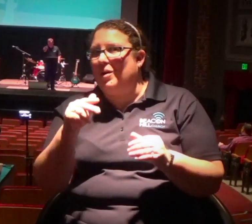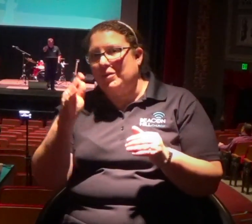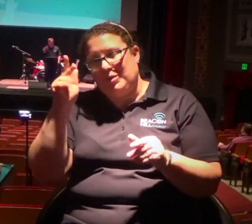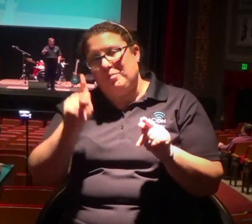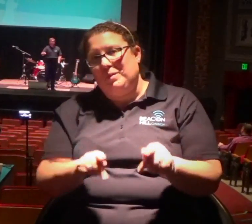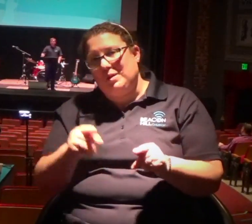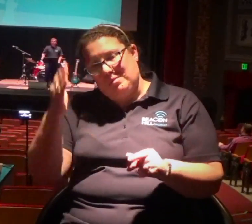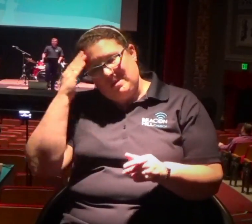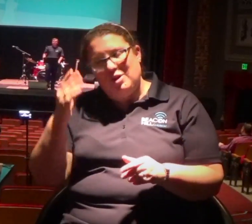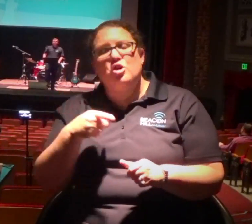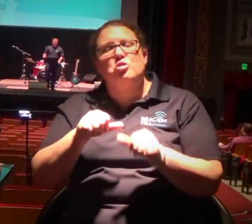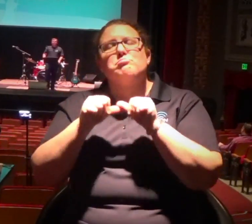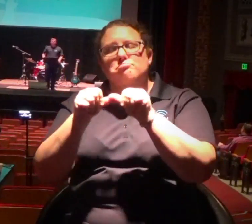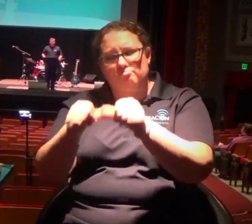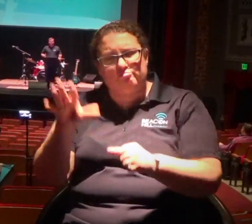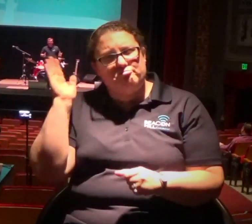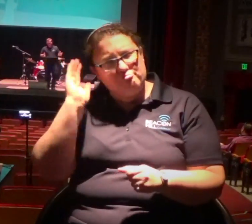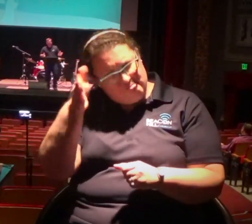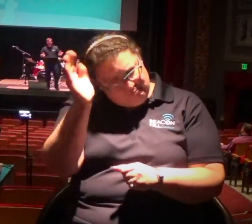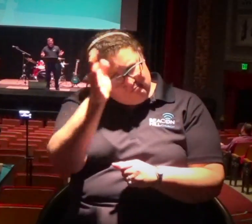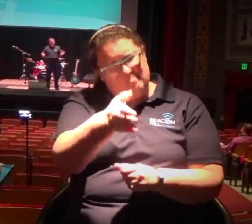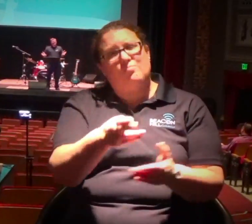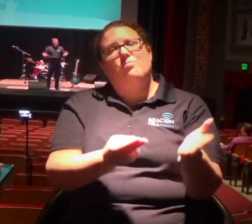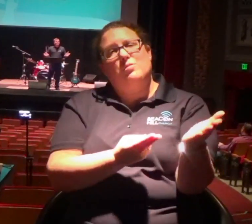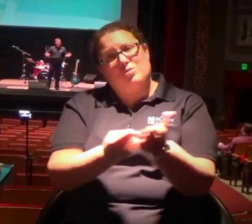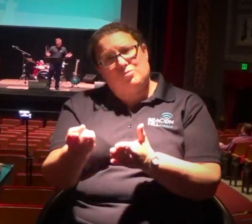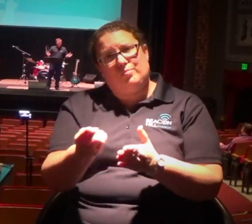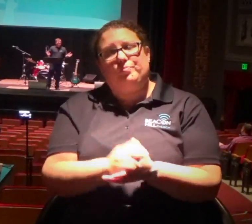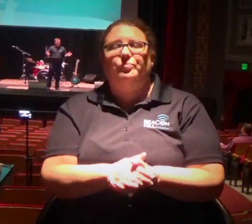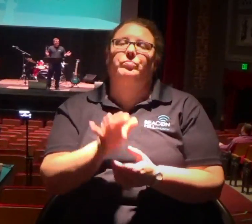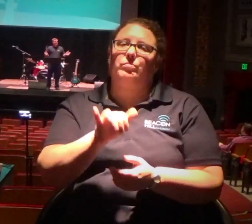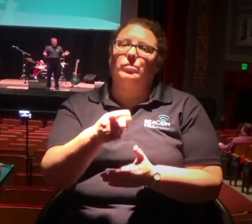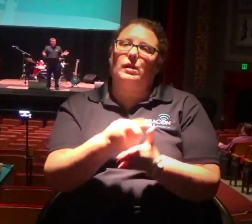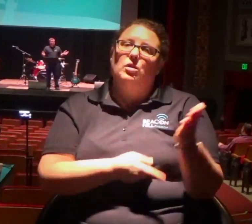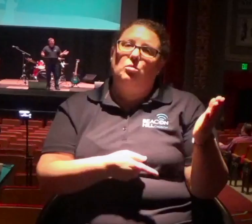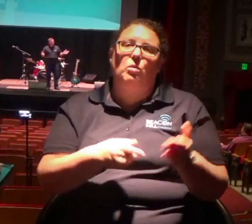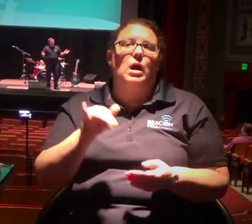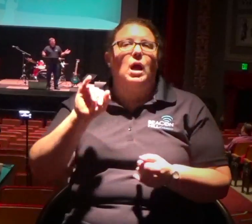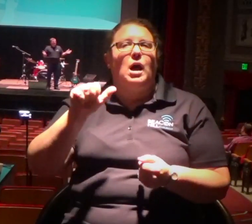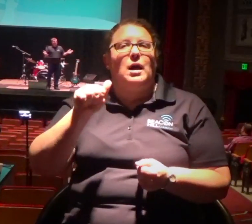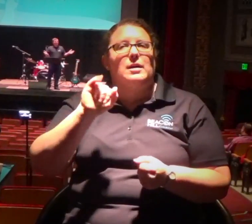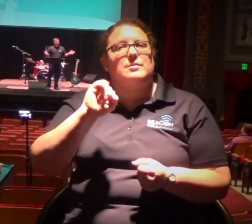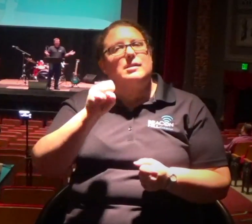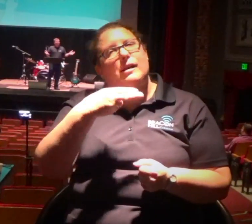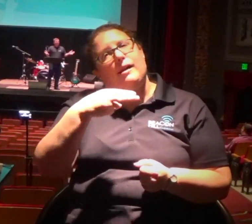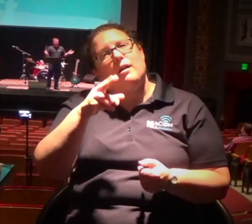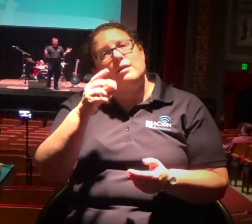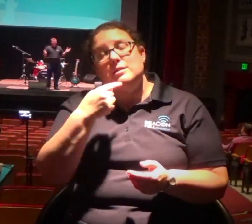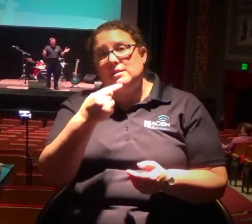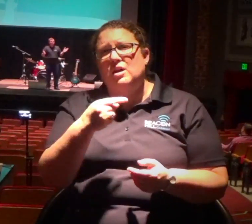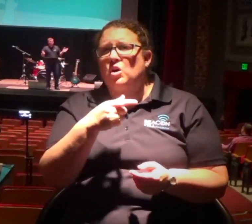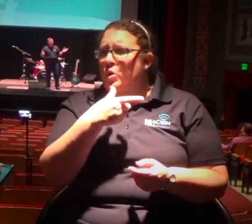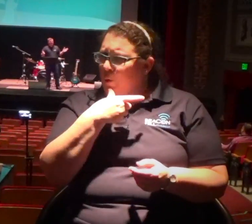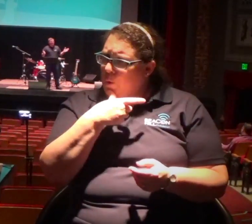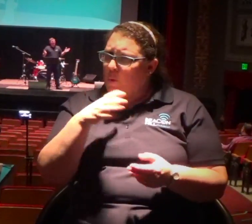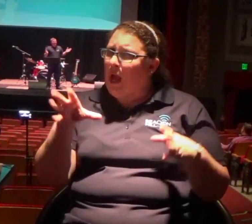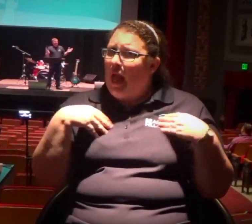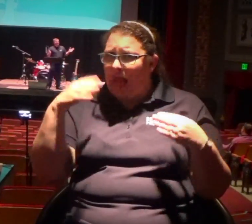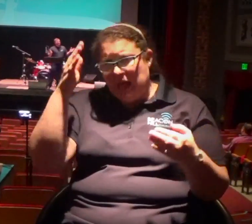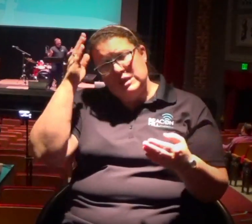truth. And this is what Isaiah says. He says, who has believed it? You got to understand that